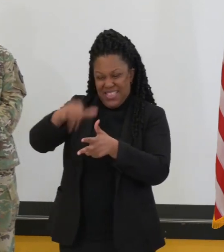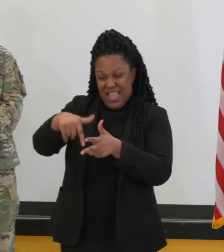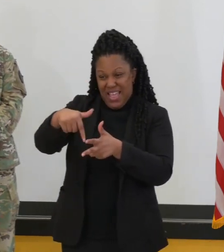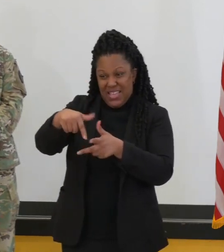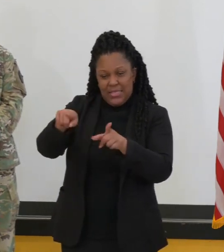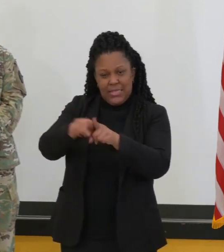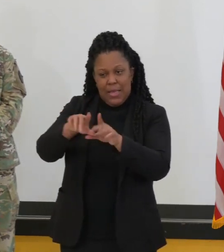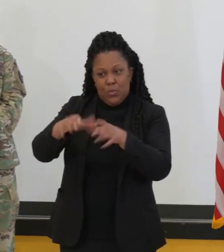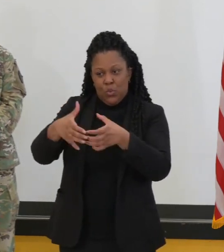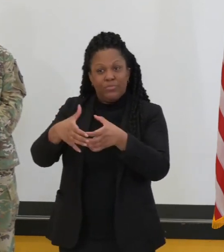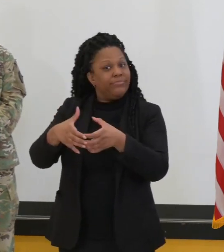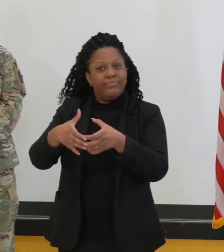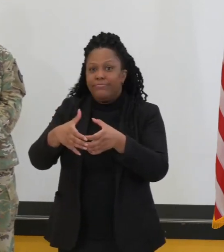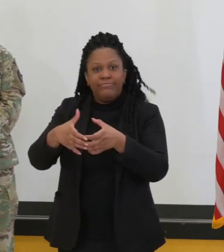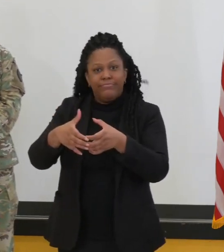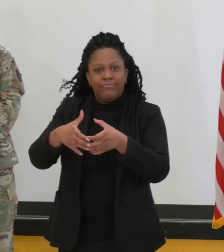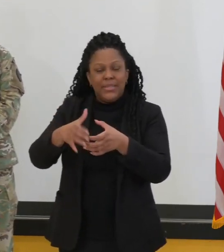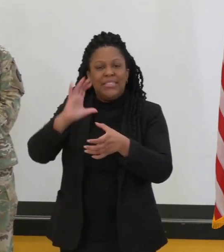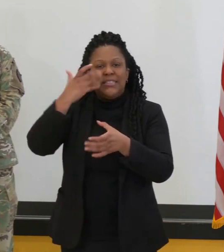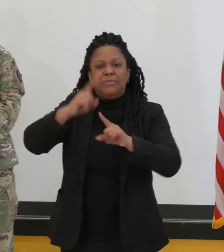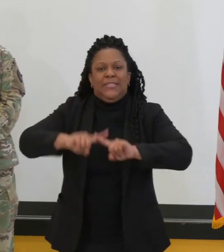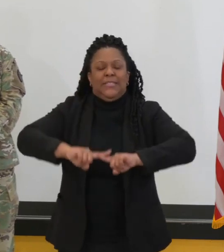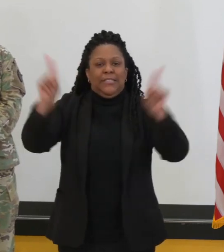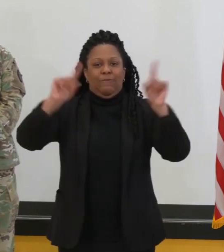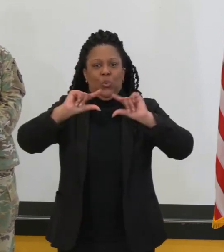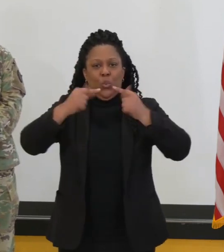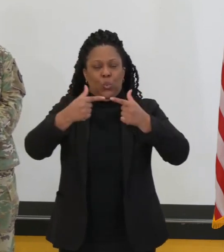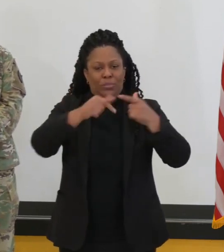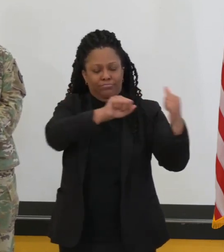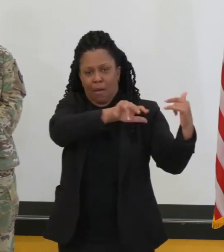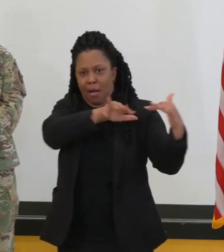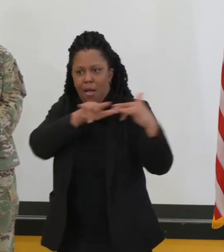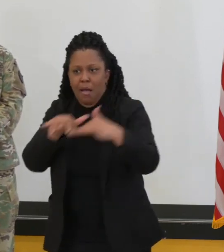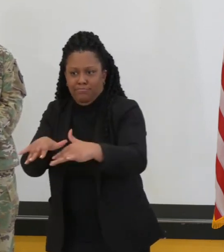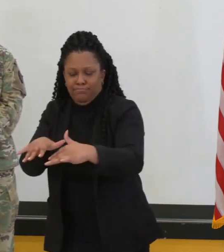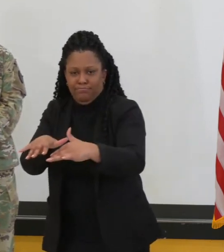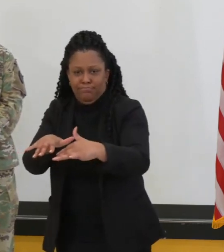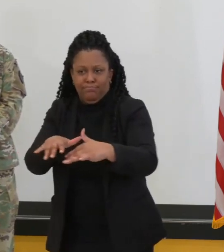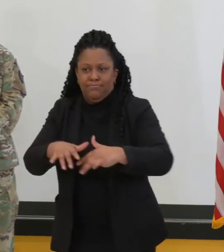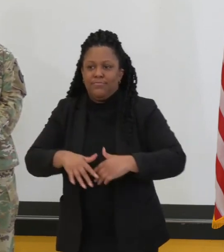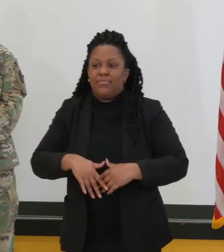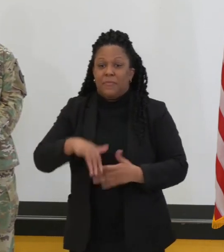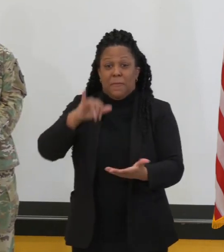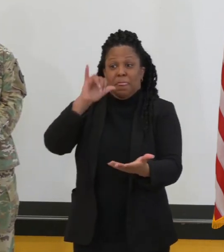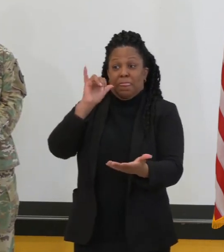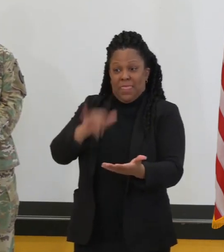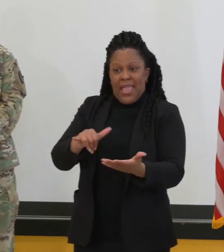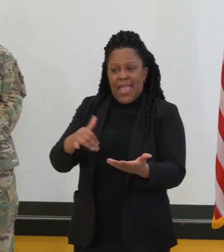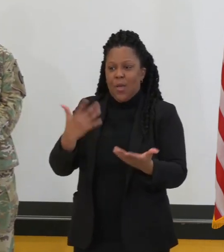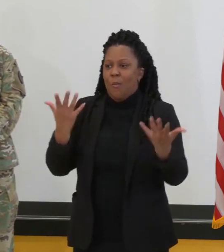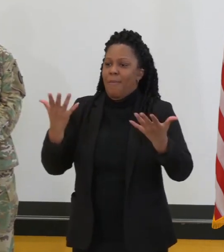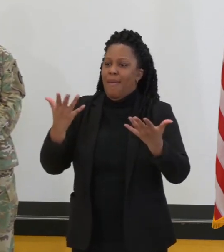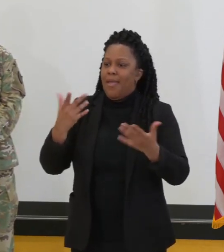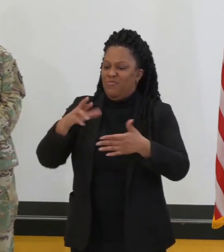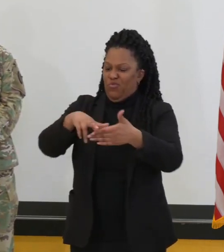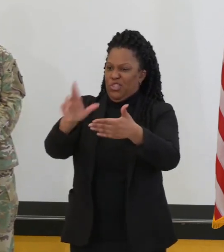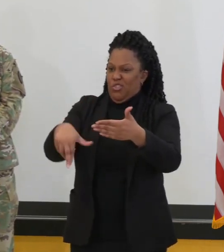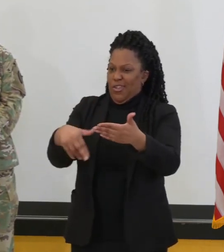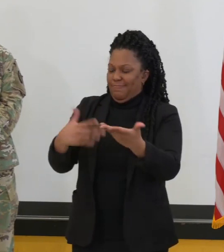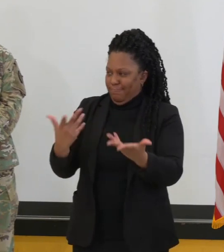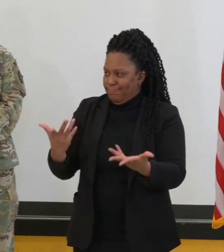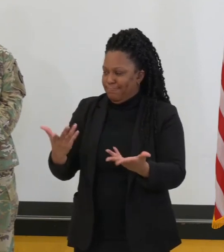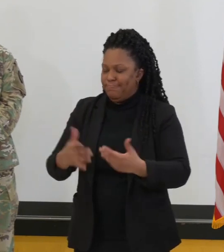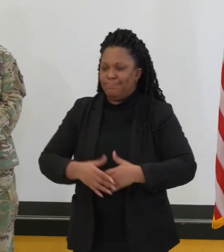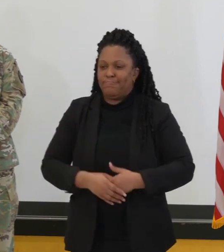at Brooklyn Center Police Department by surprise, and that triggered the response that you saw. Will people